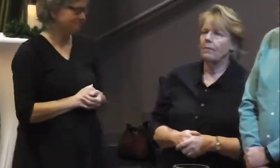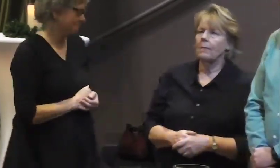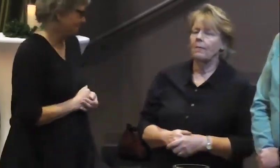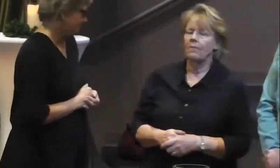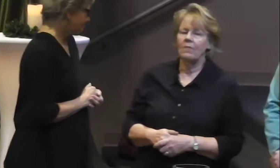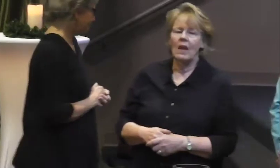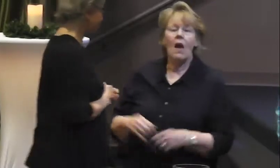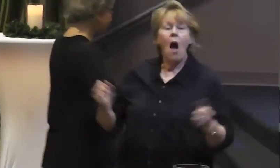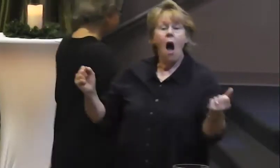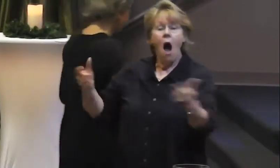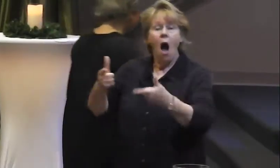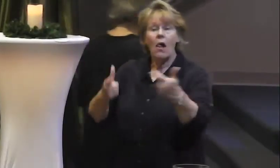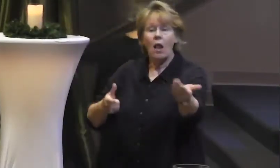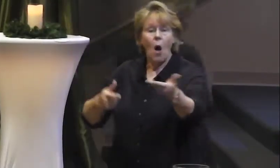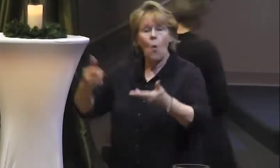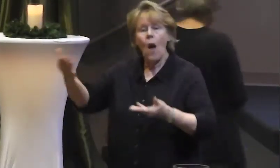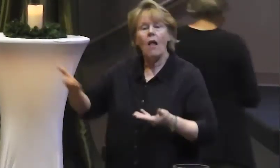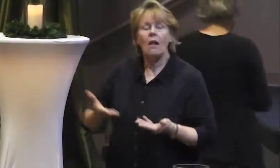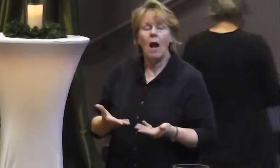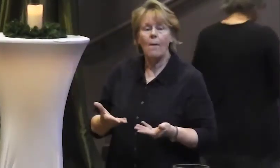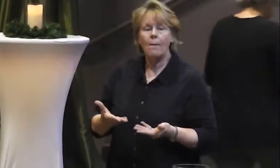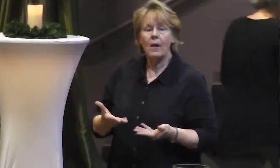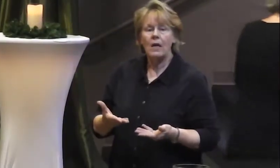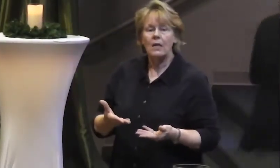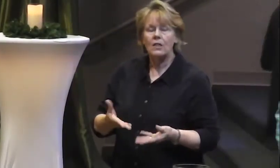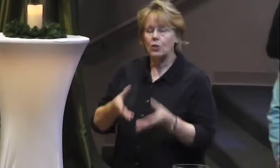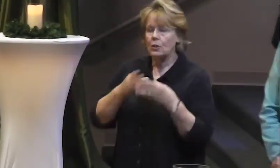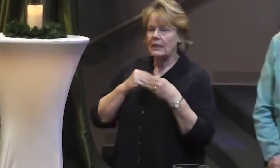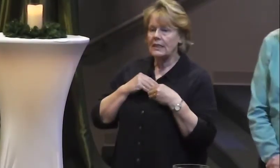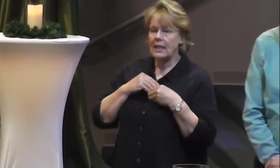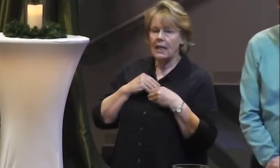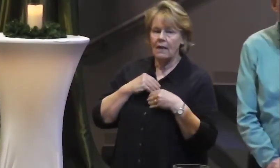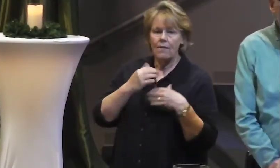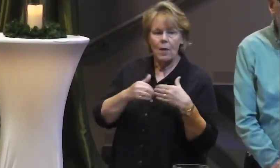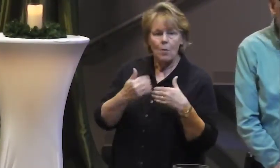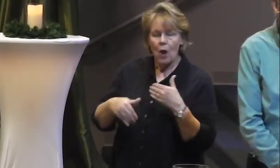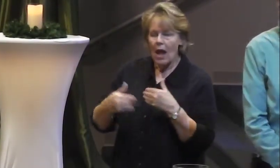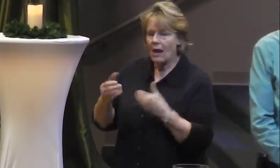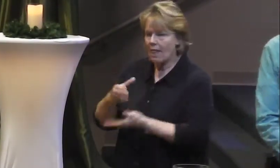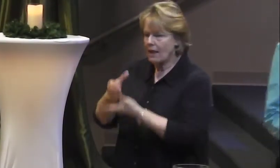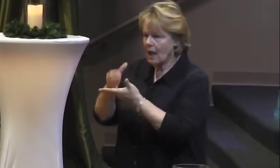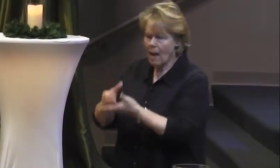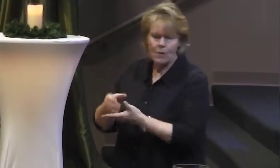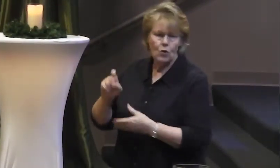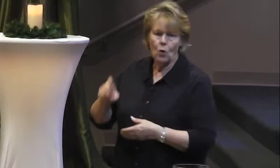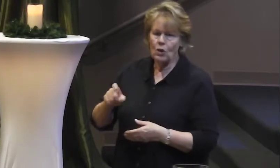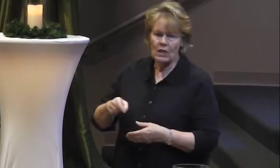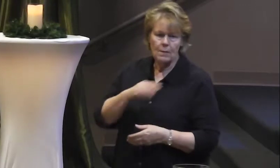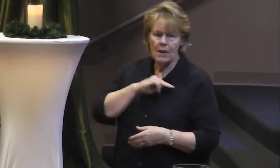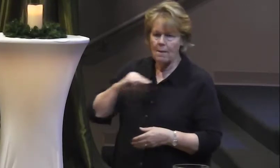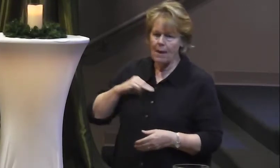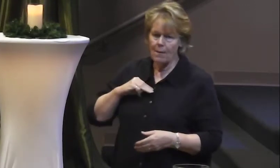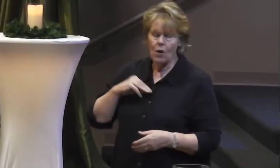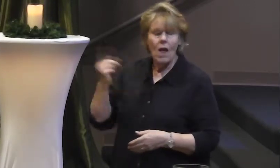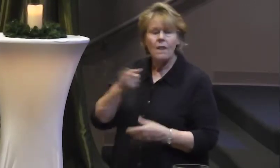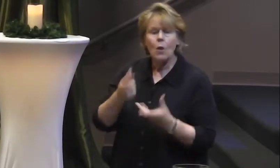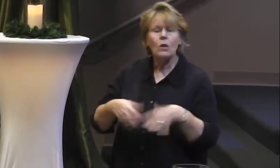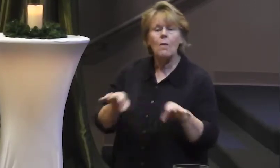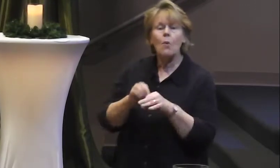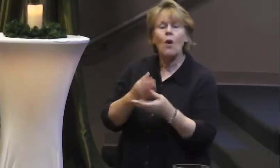you are welcome to receive the bread and the cup. You can be a member of this church. All that matters is that you've opened your heart to Jesus. Even this very